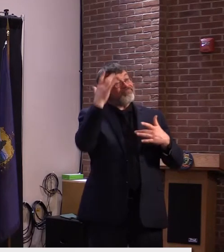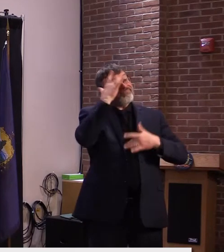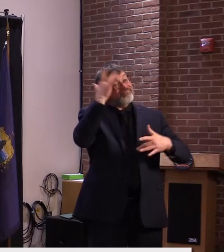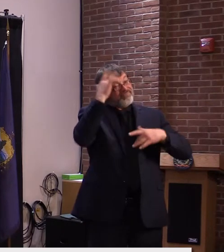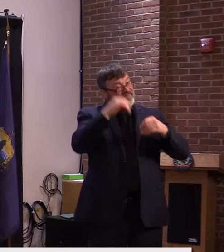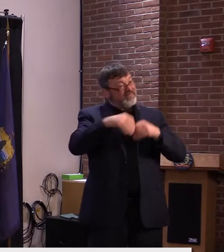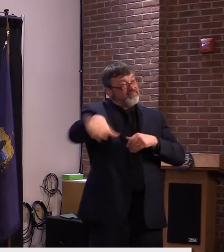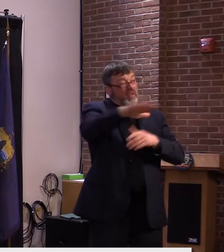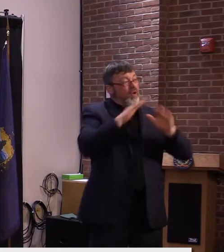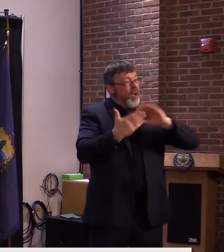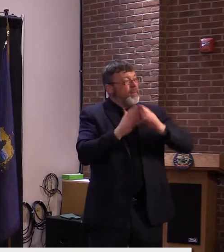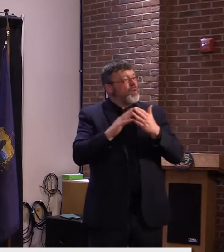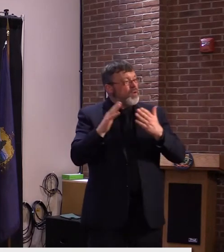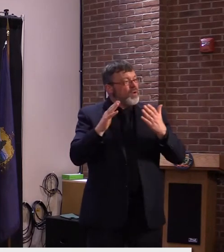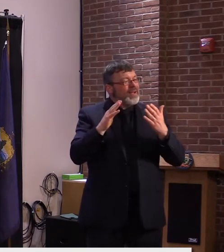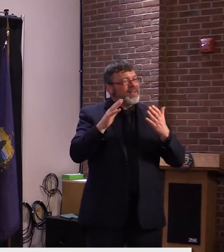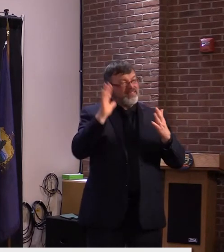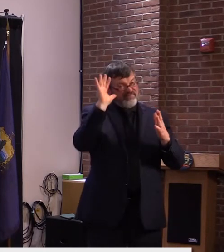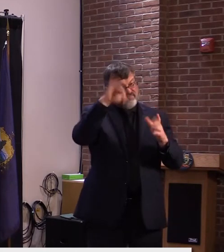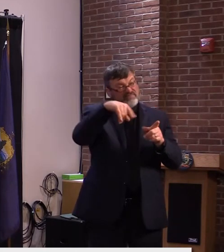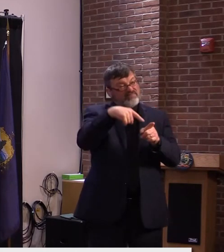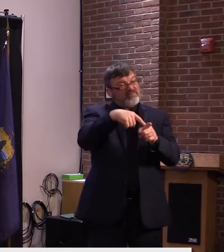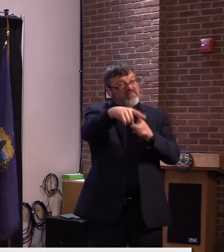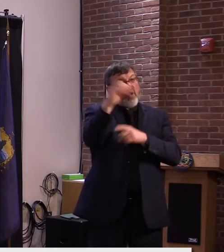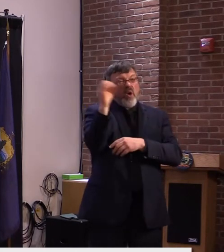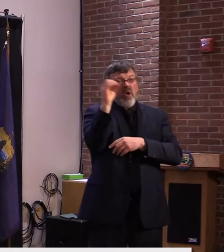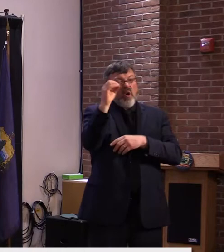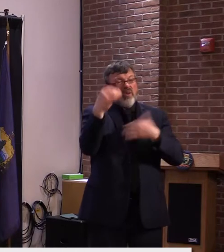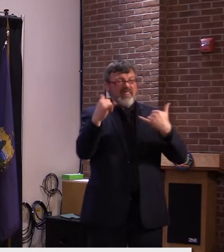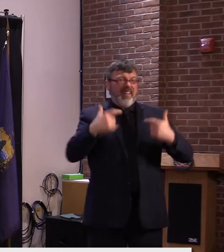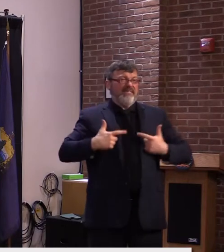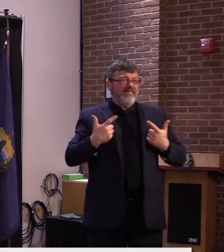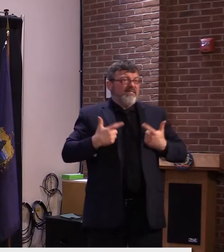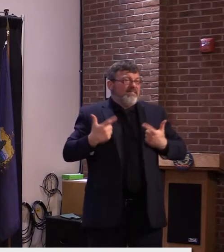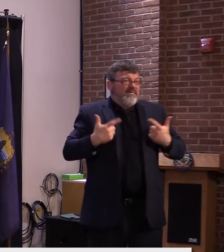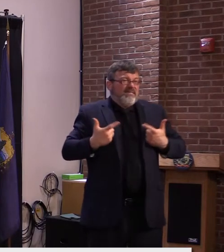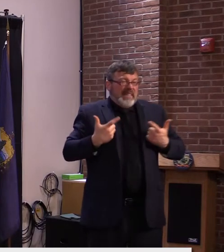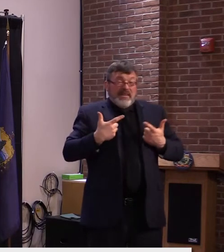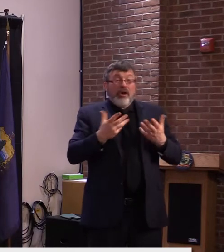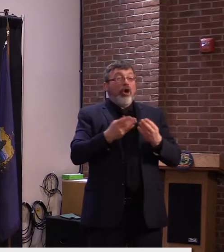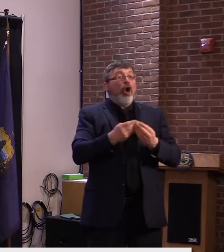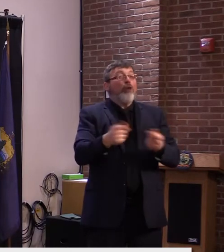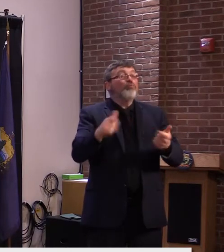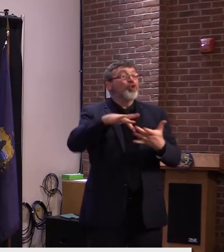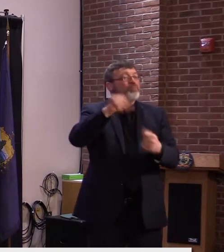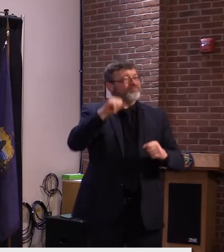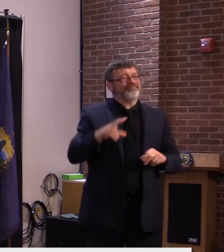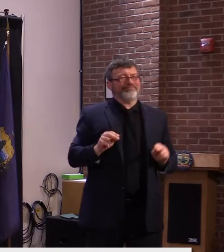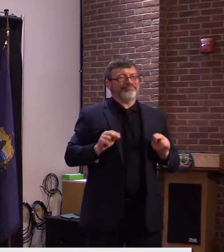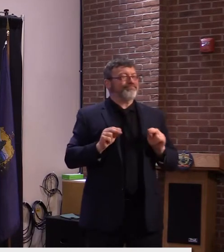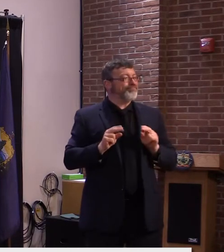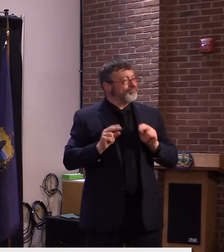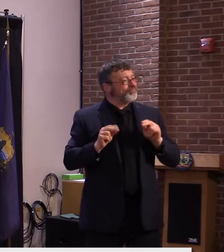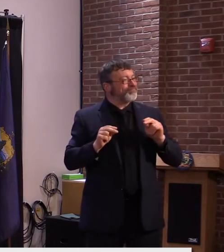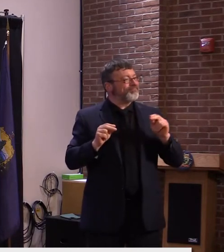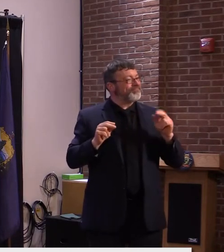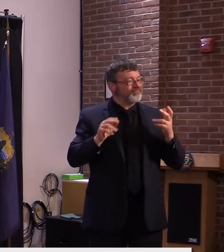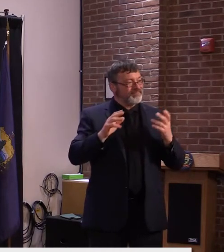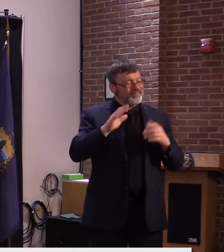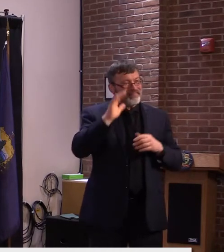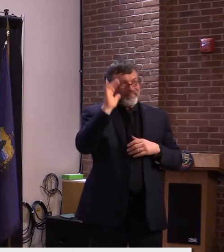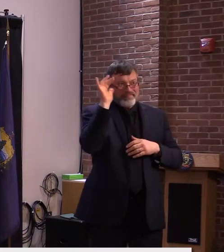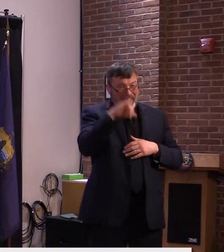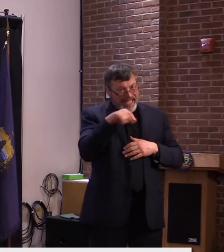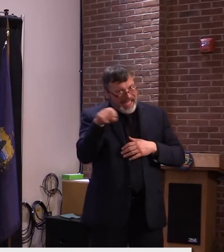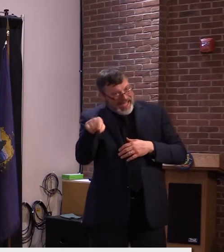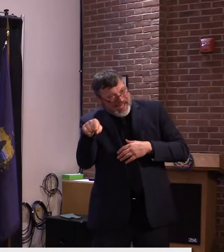Omicron is still here and still very contagious. Now is the time to get that needed protection. We know the